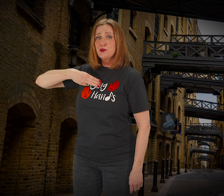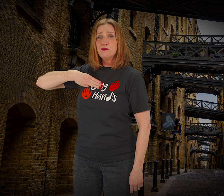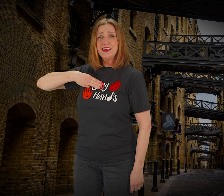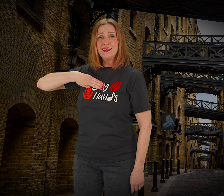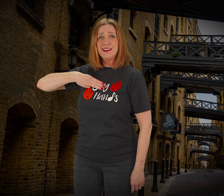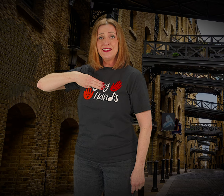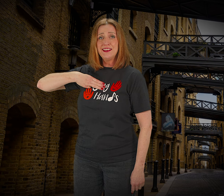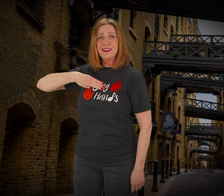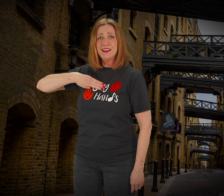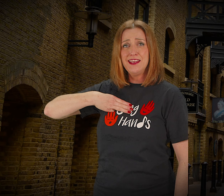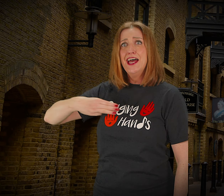me.